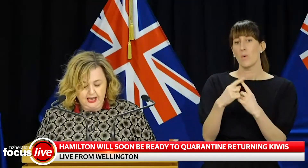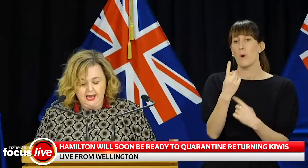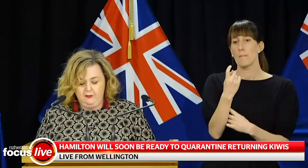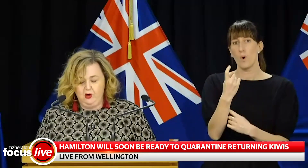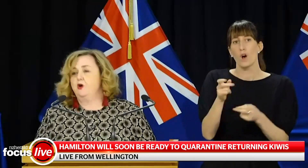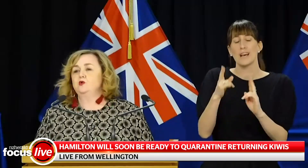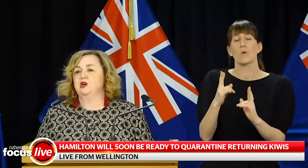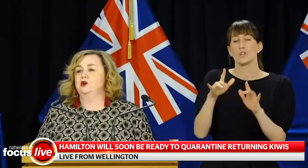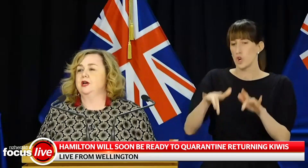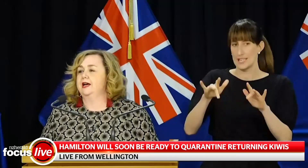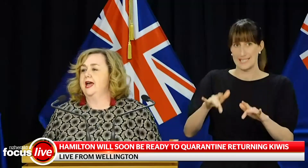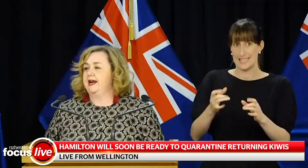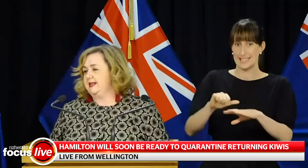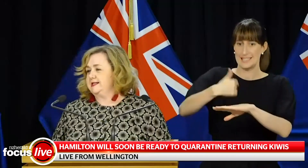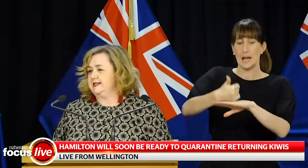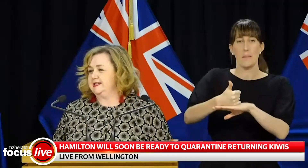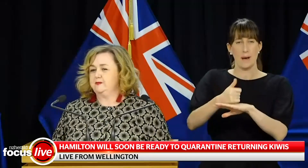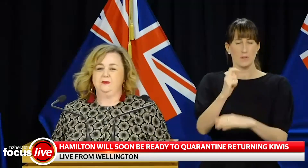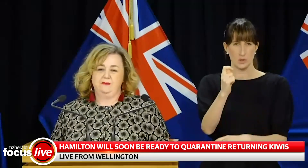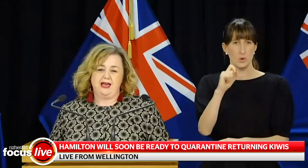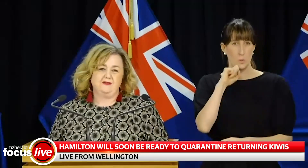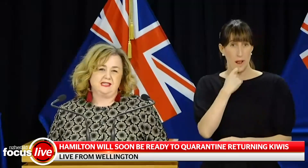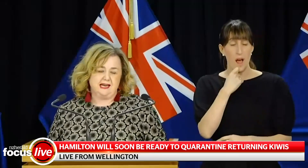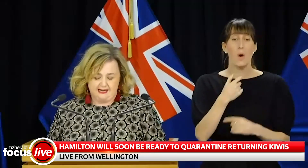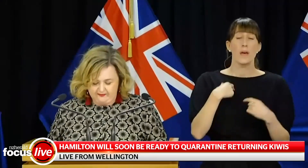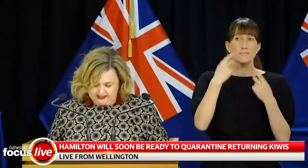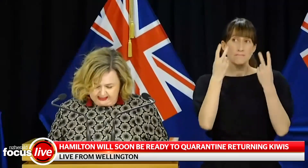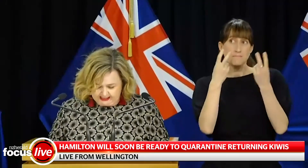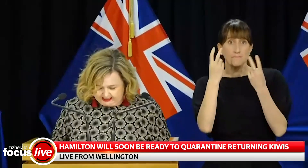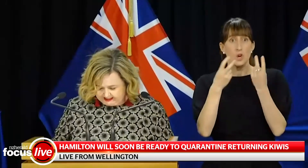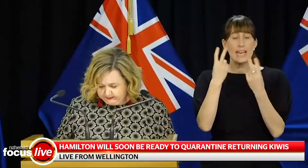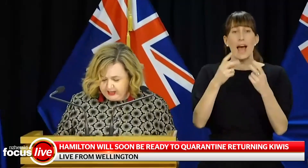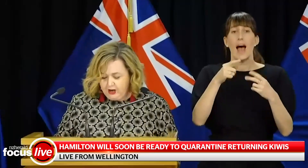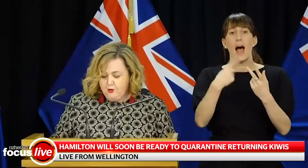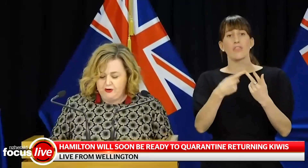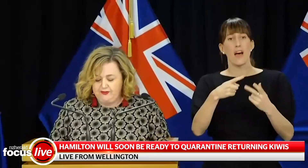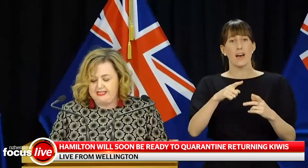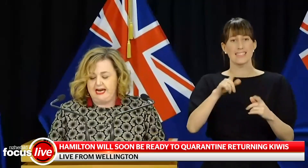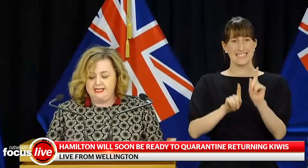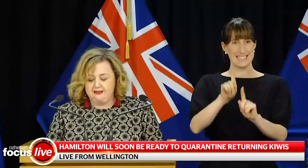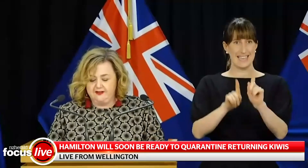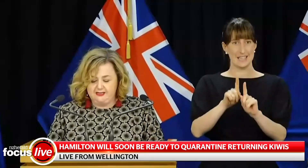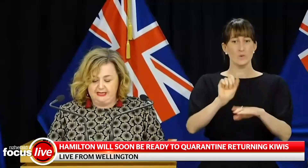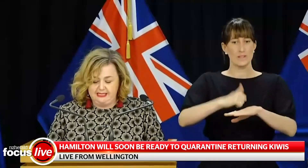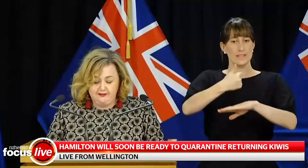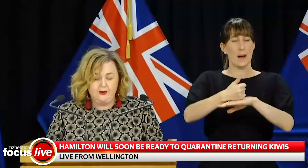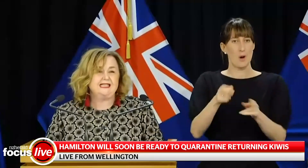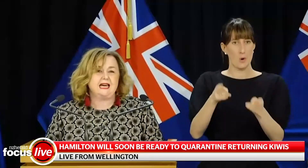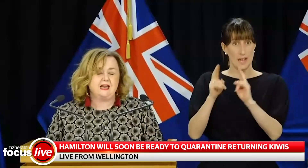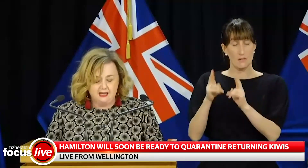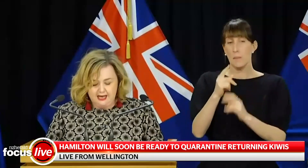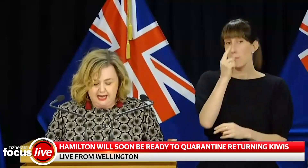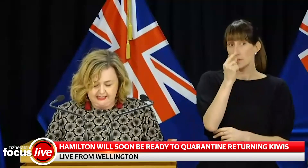soon. And we're also looking at other centres where we may have to stand up facilities. We're investigating the feasibility